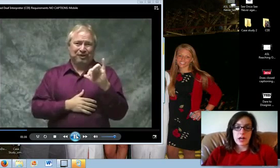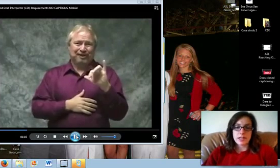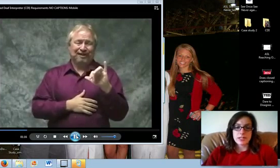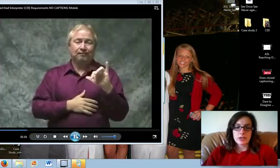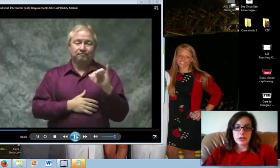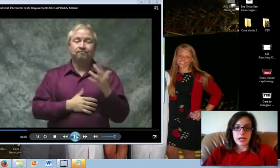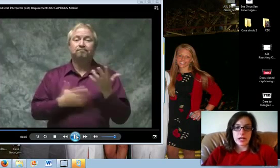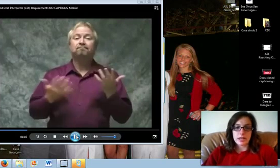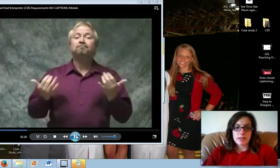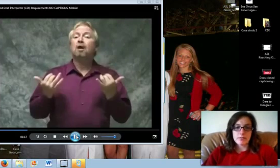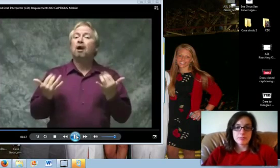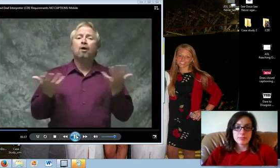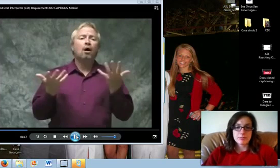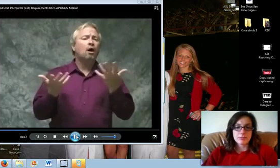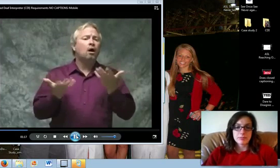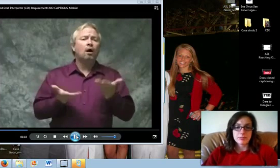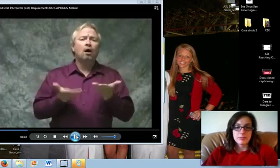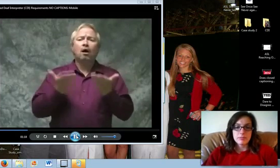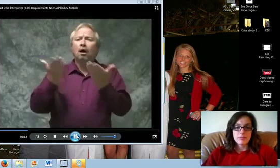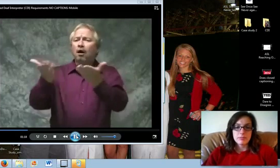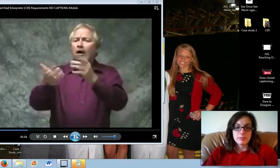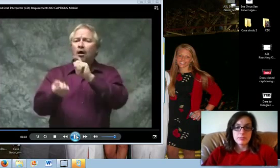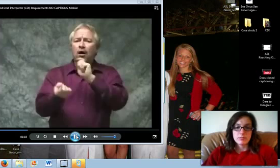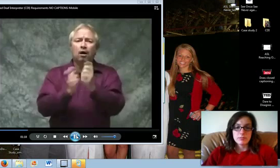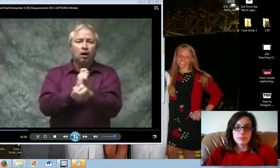have our ID look at it.